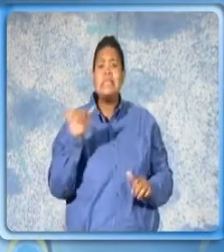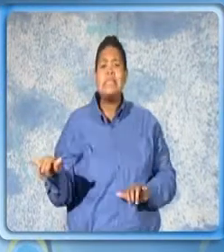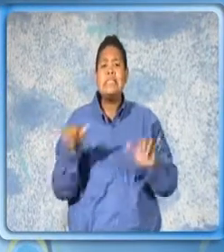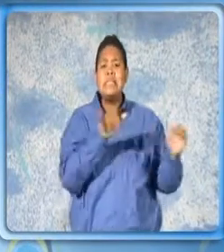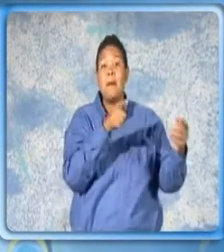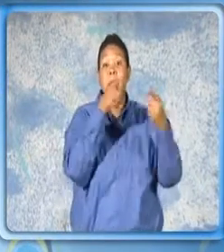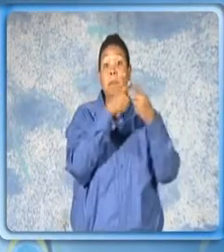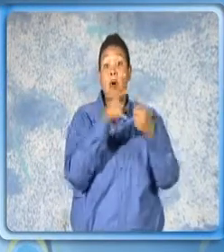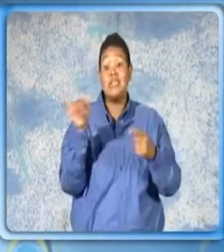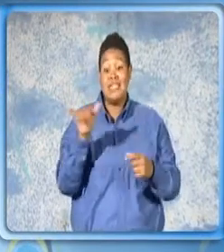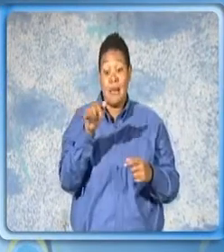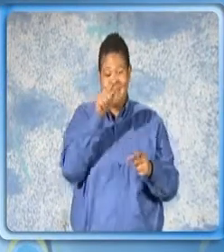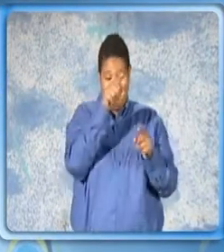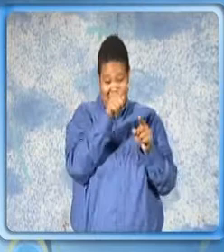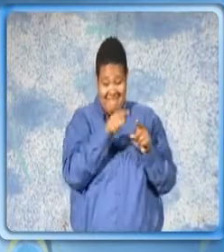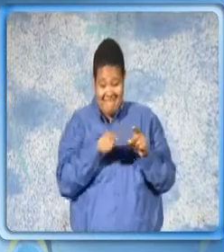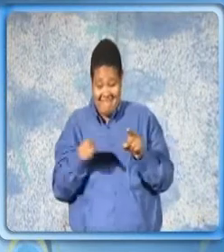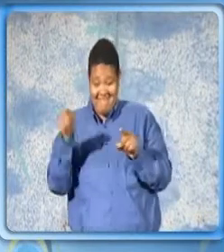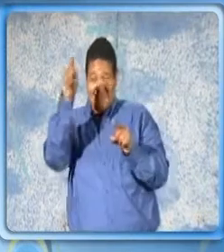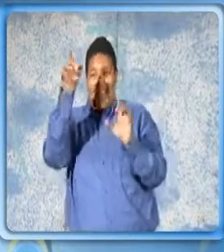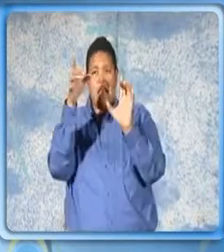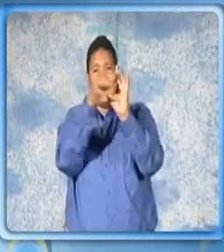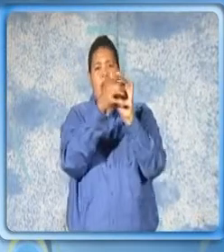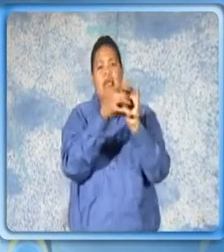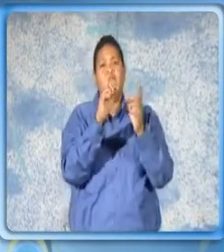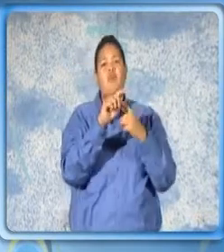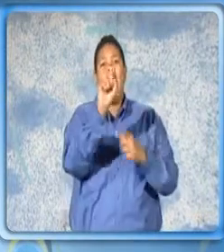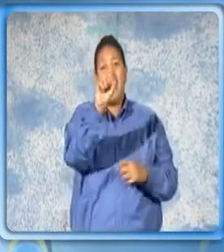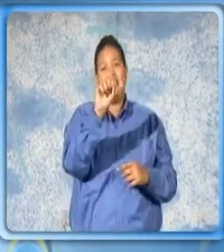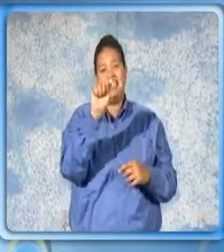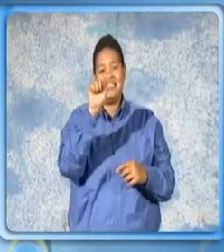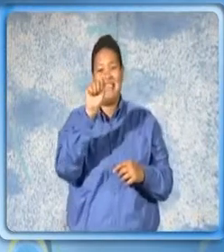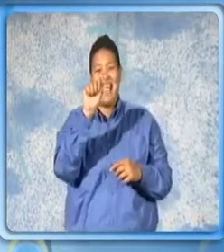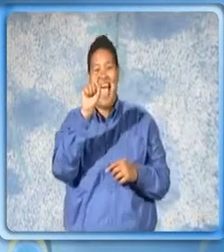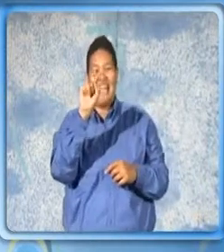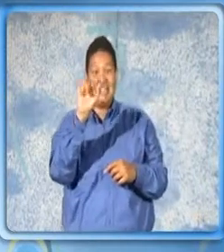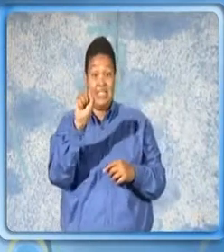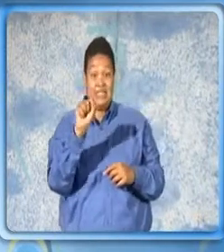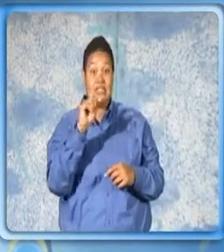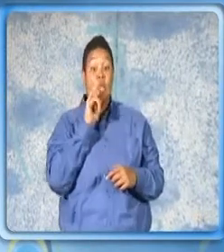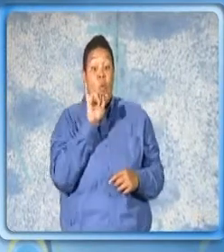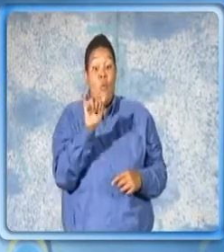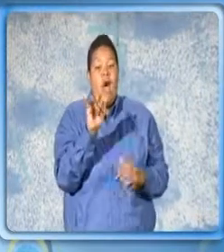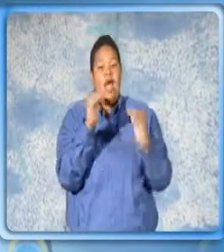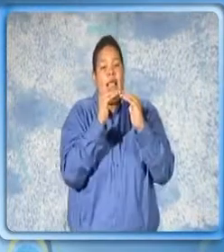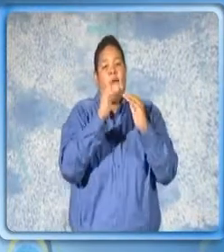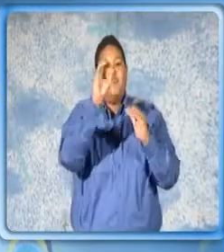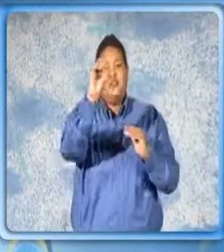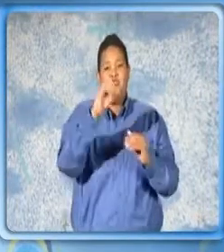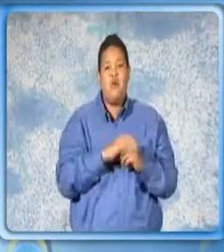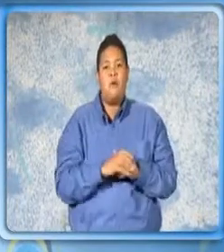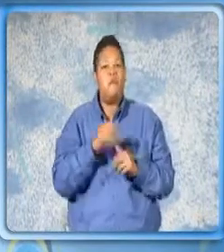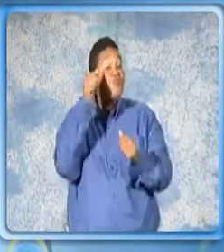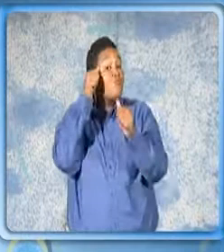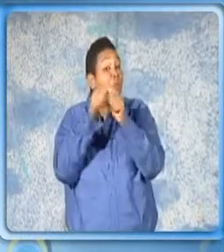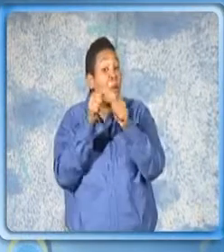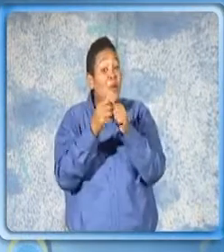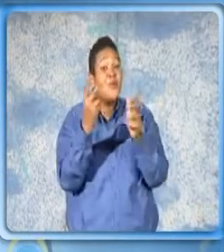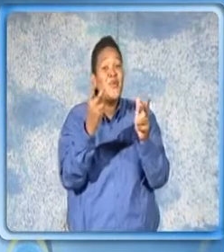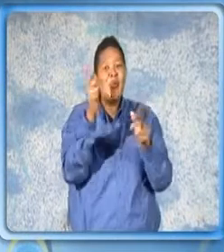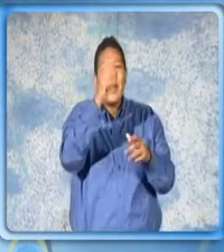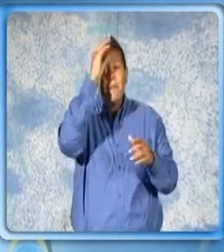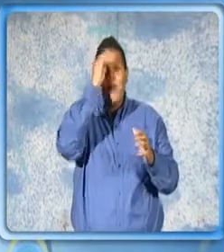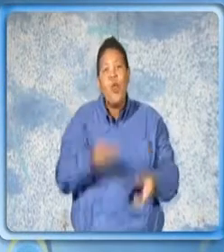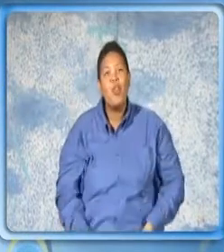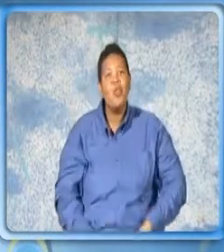same equation crosses the x-axis. This is where y equals 0. Remember the two little boys